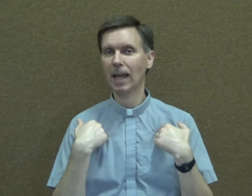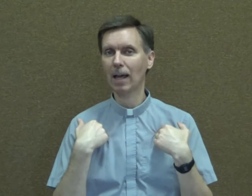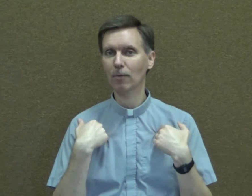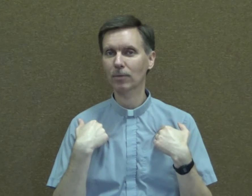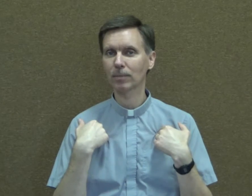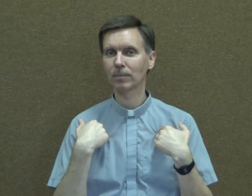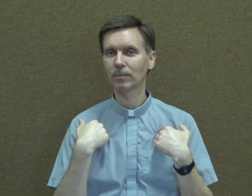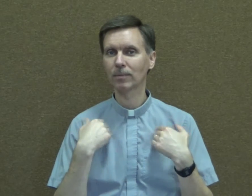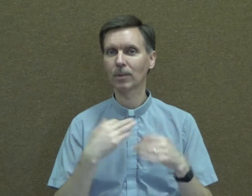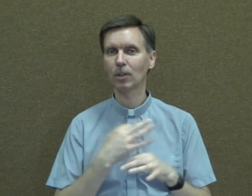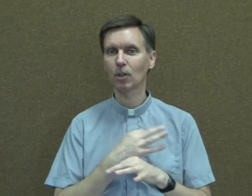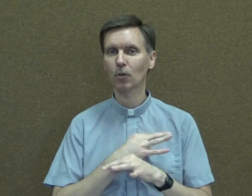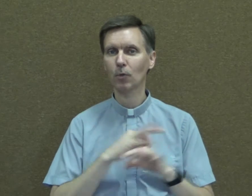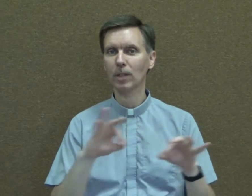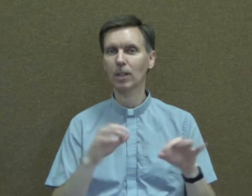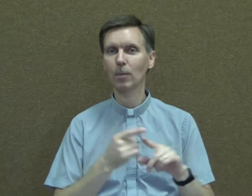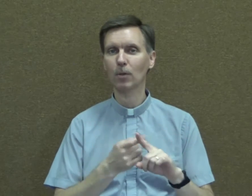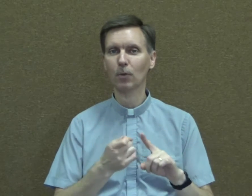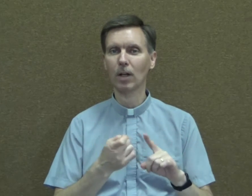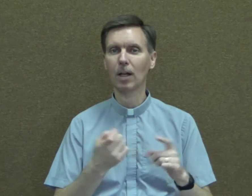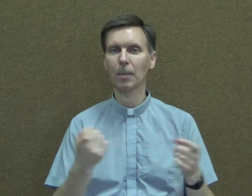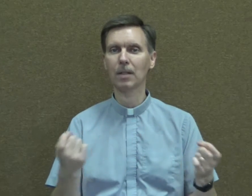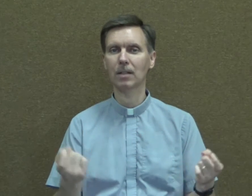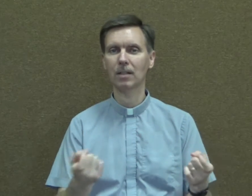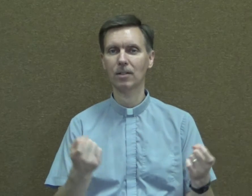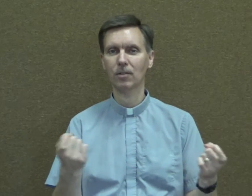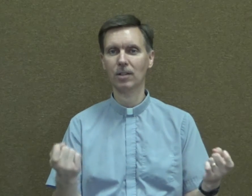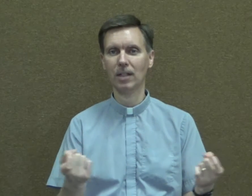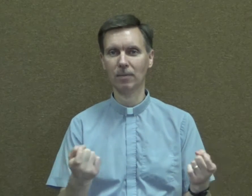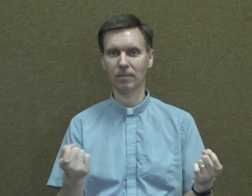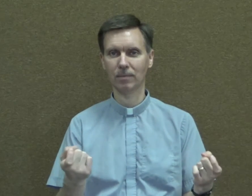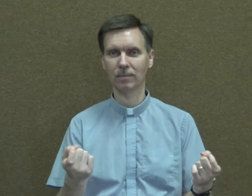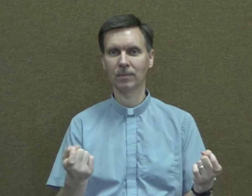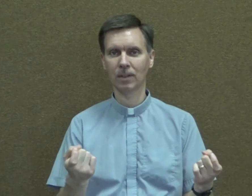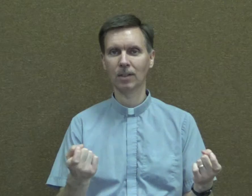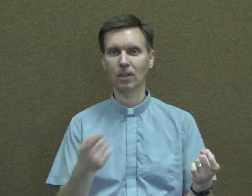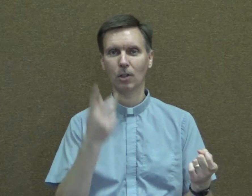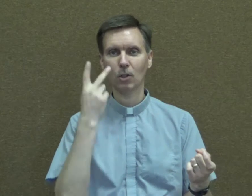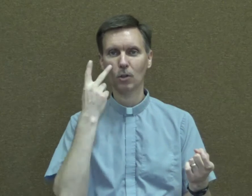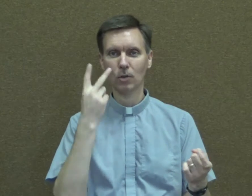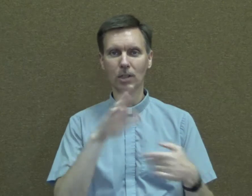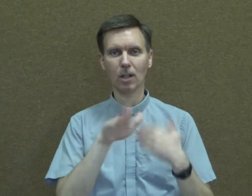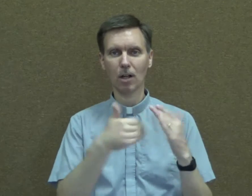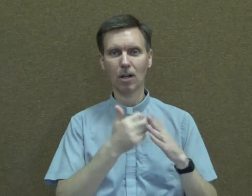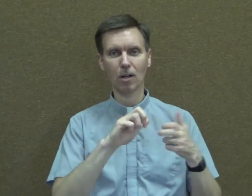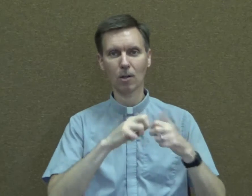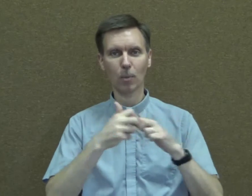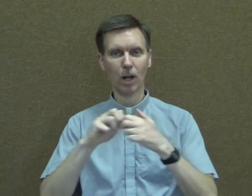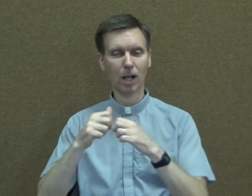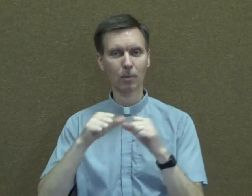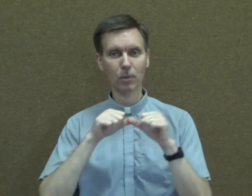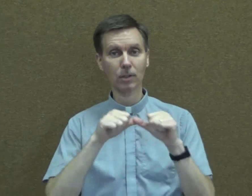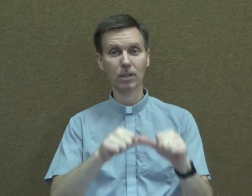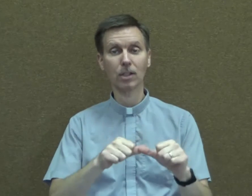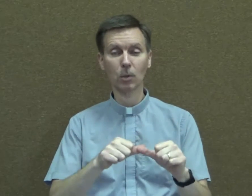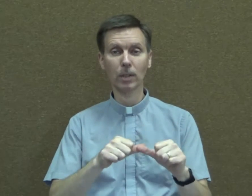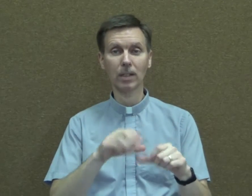have: freedom from sin. You see all the problems continuing in